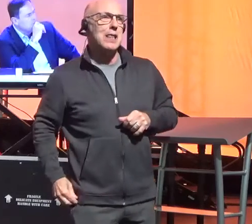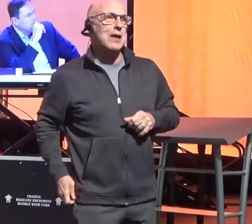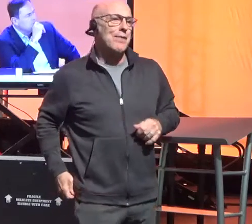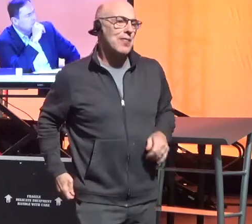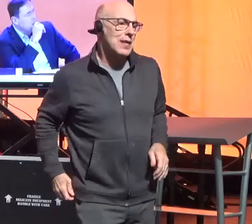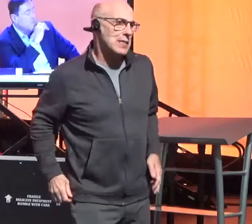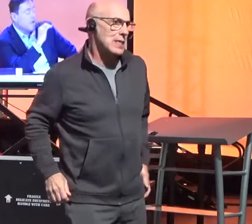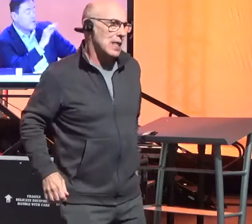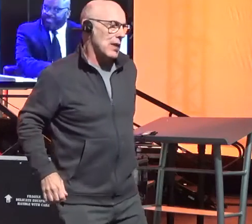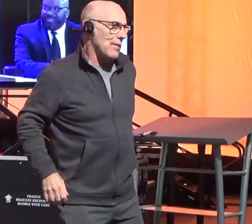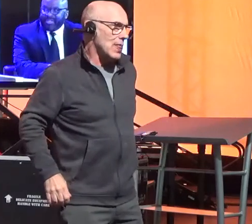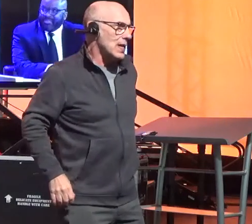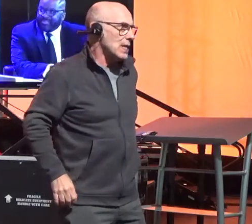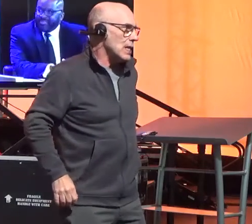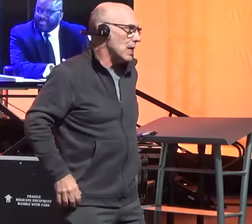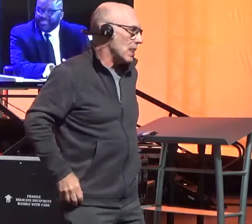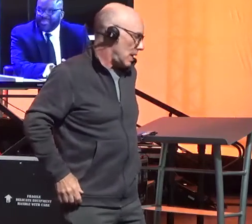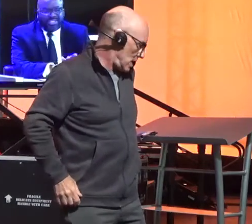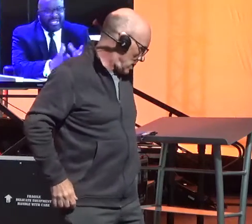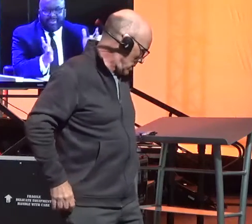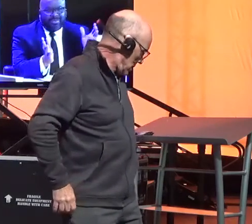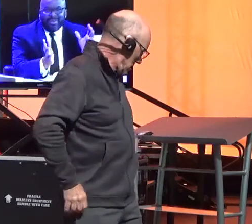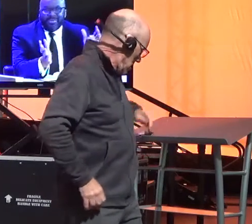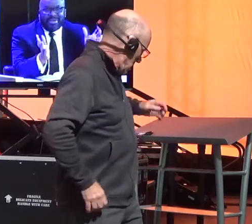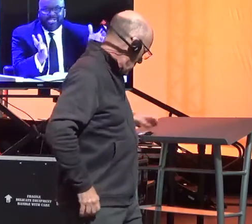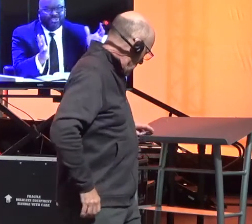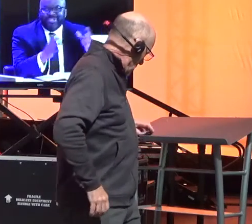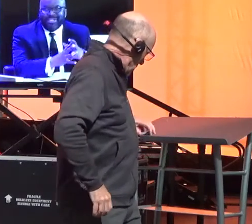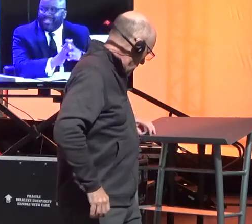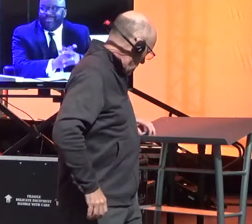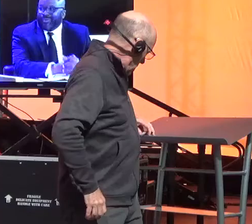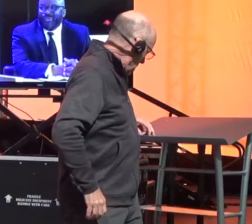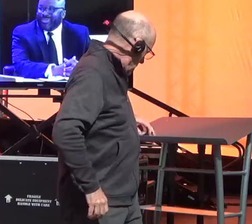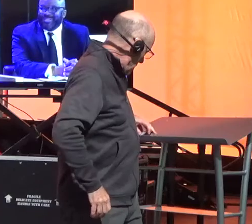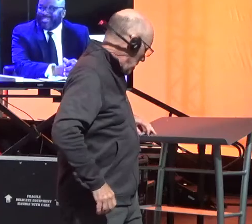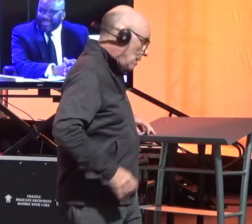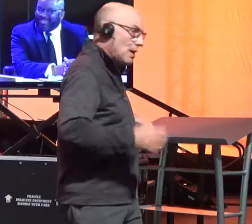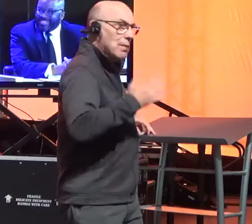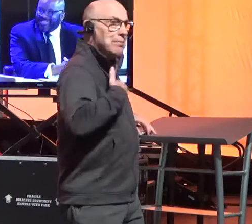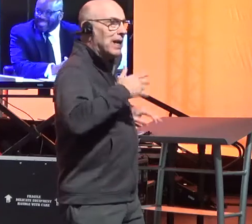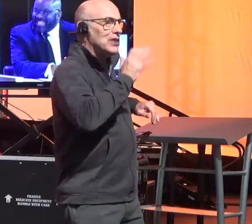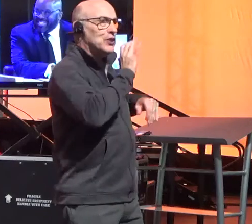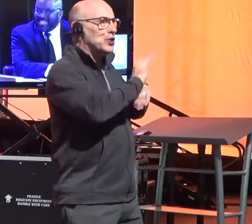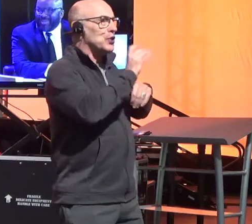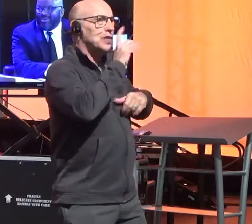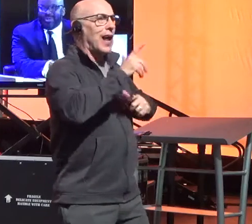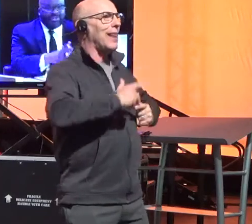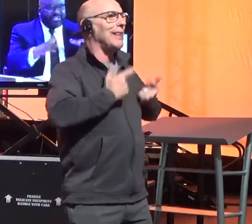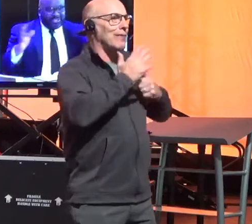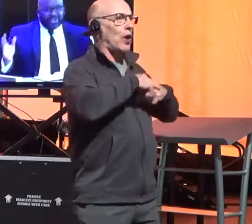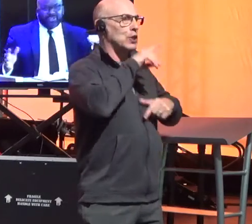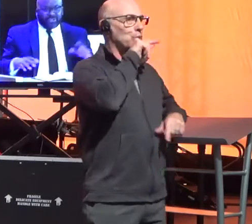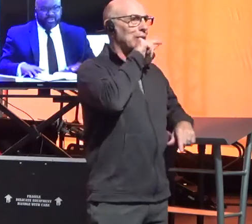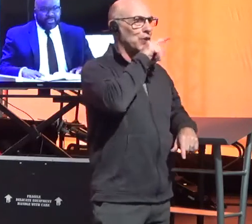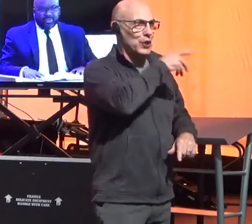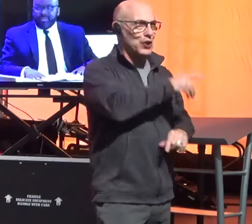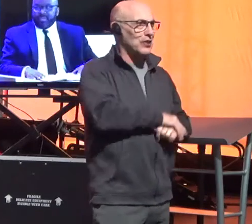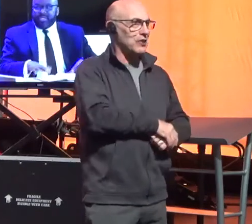Well, I mean, obviously answer whatever way is publicly edifying. My church doesn't live on Twitter, so some things that are going on in the